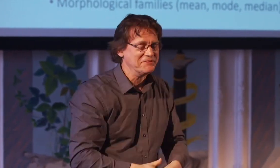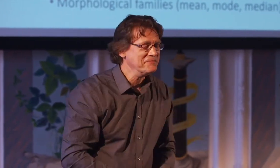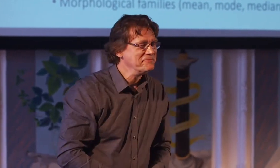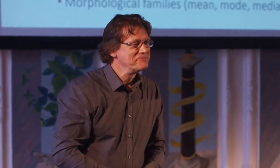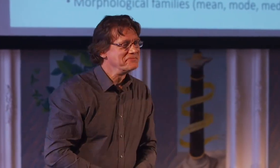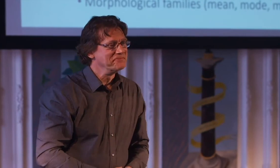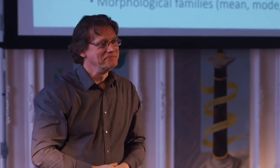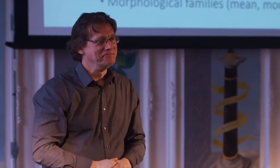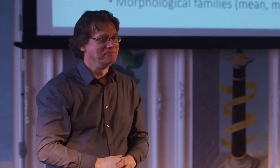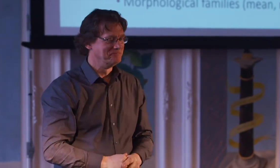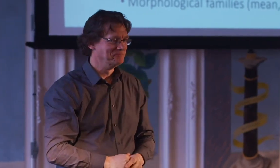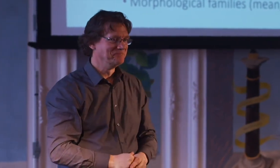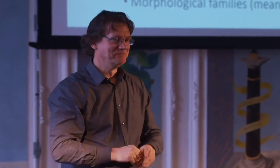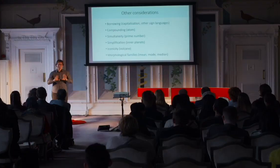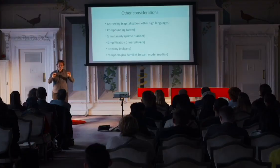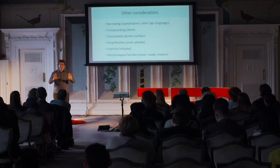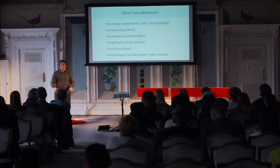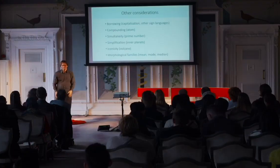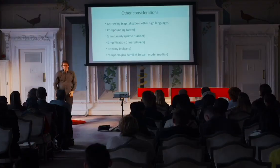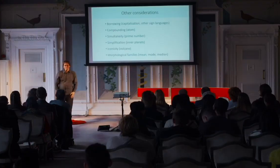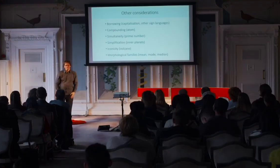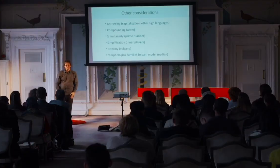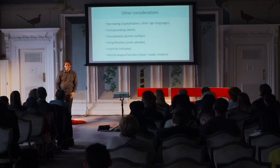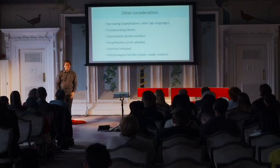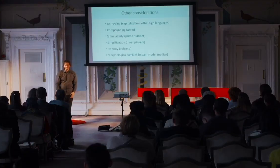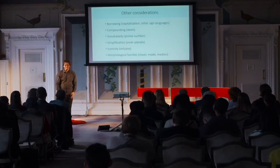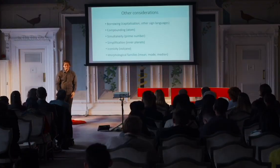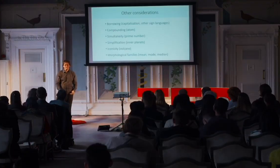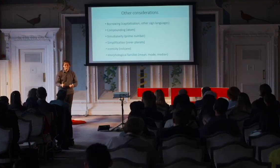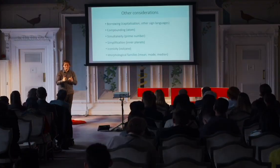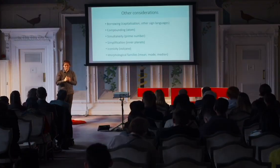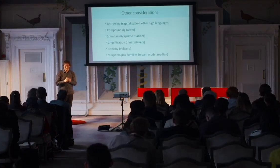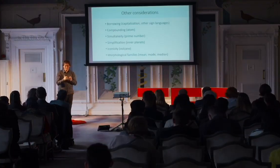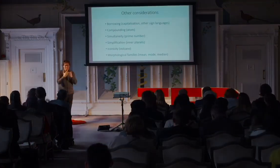you might find the signs useful to help you remember some scientific terminology. Thank you all very much.